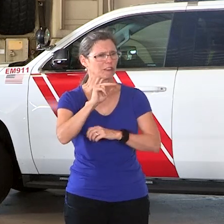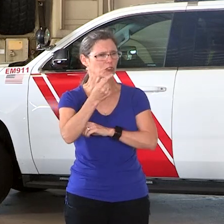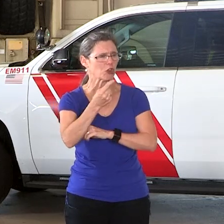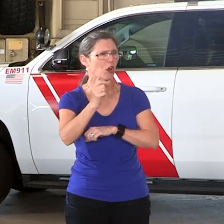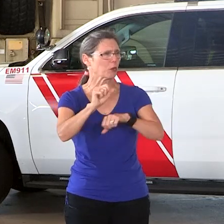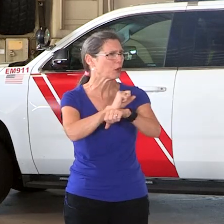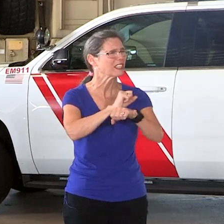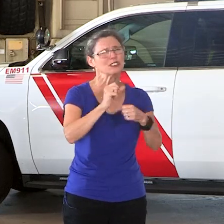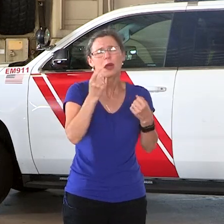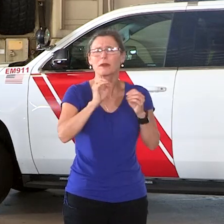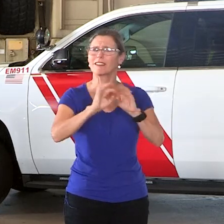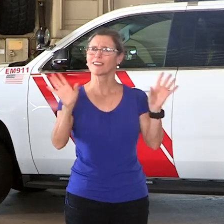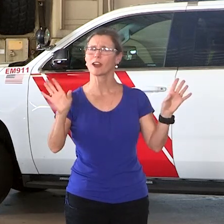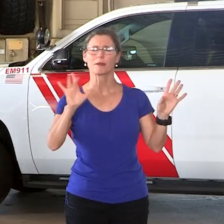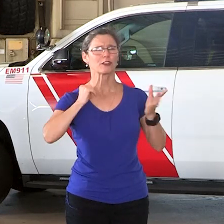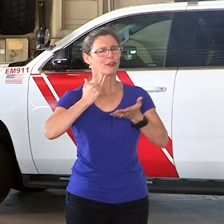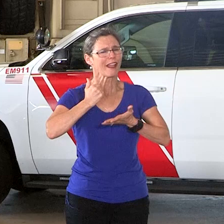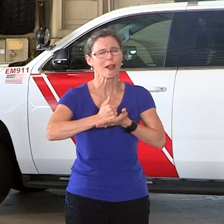clear that up.